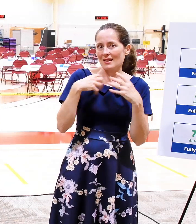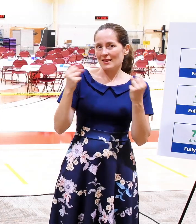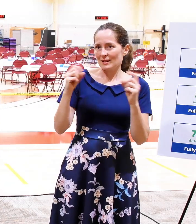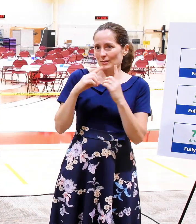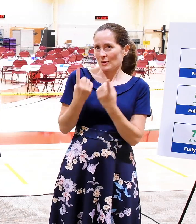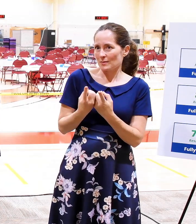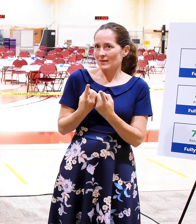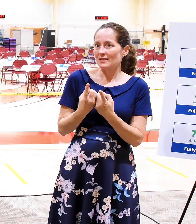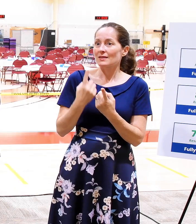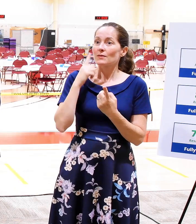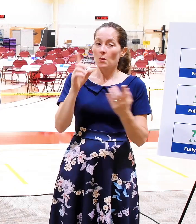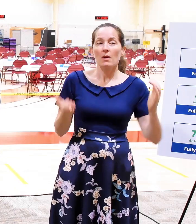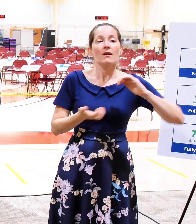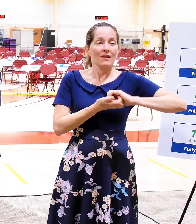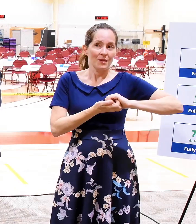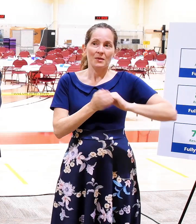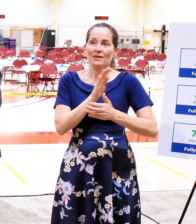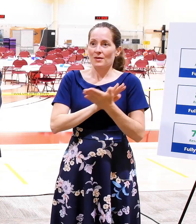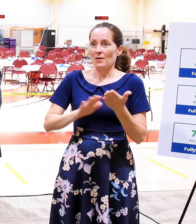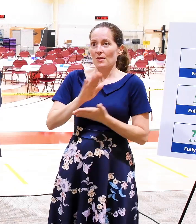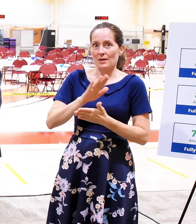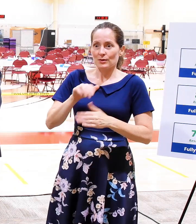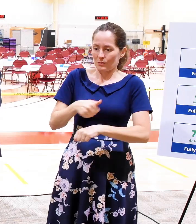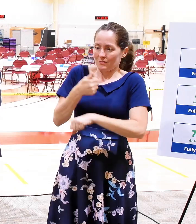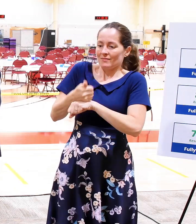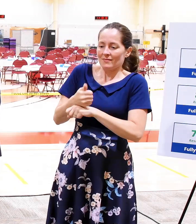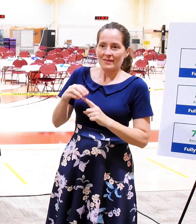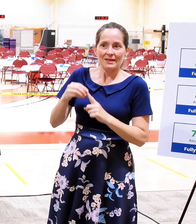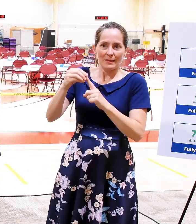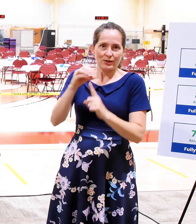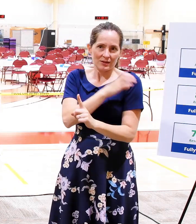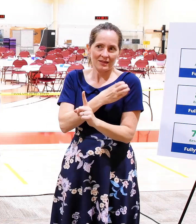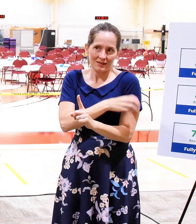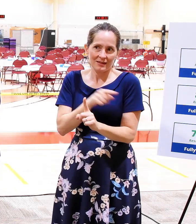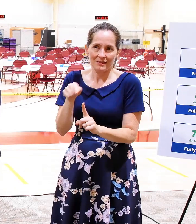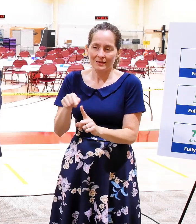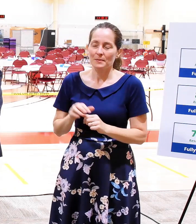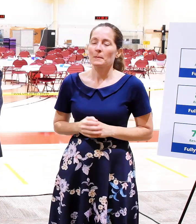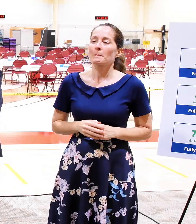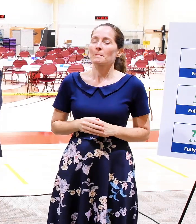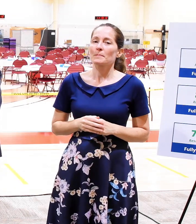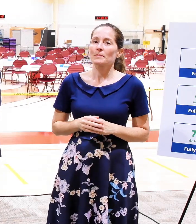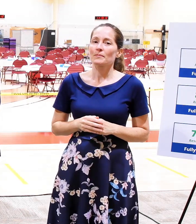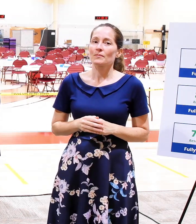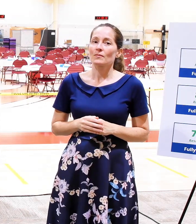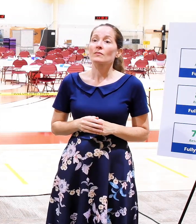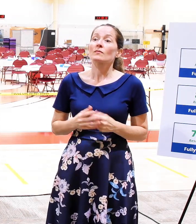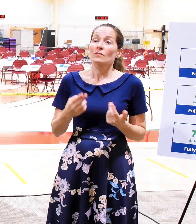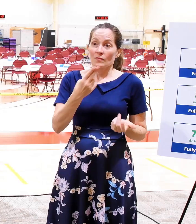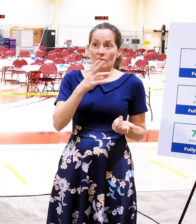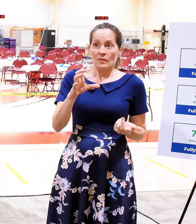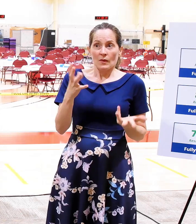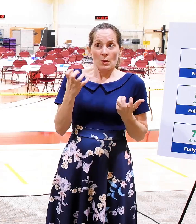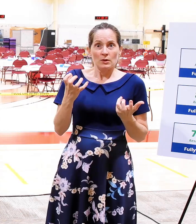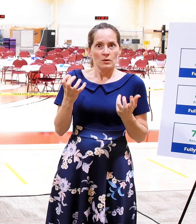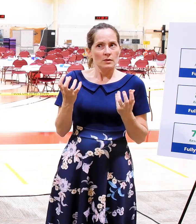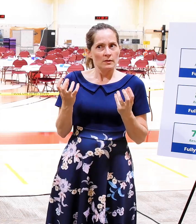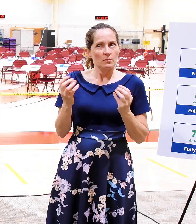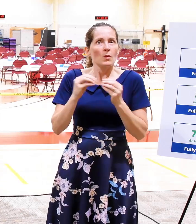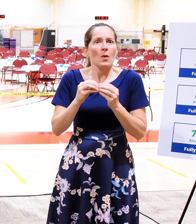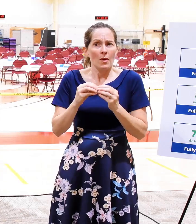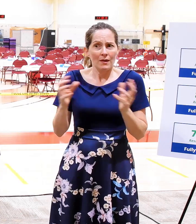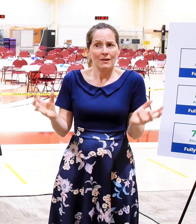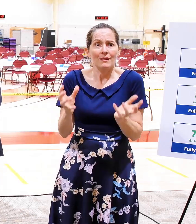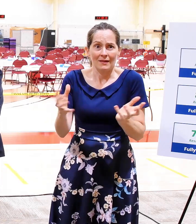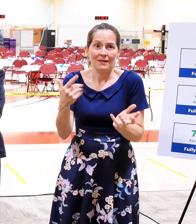partnering with the college to make this special clinic possible. To further encourage student vaccinations, HCC